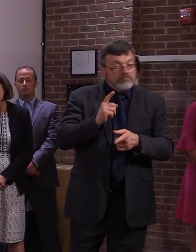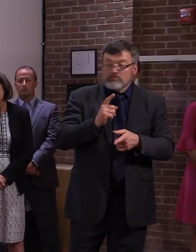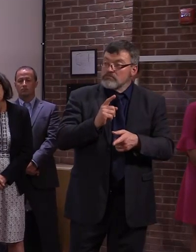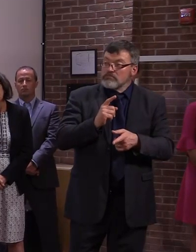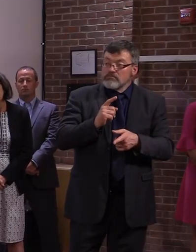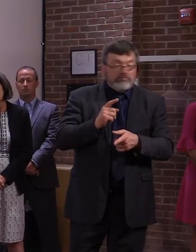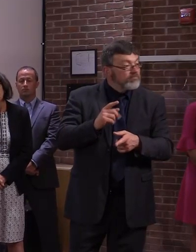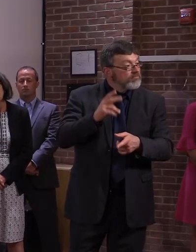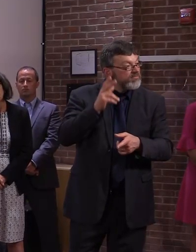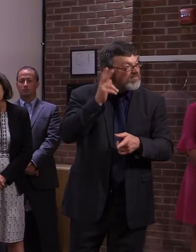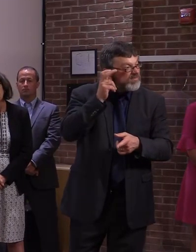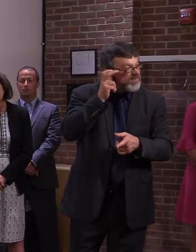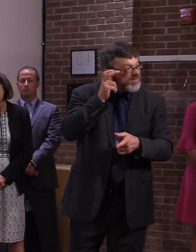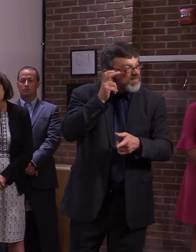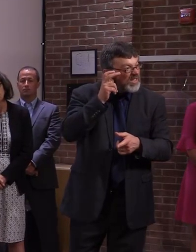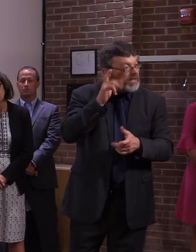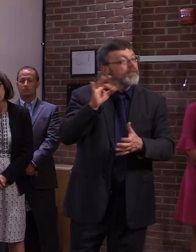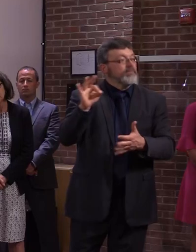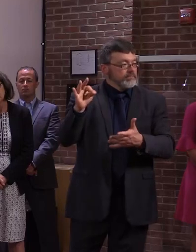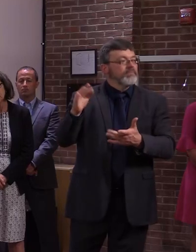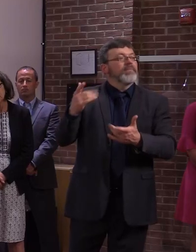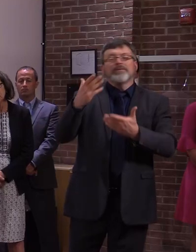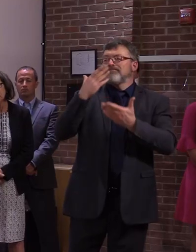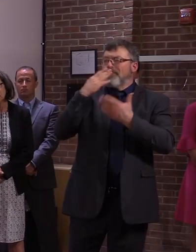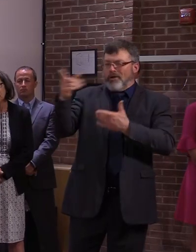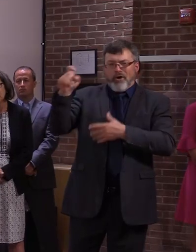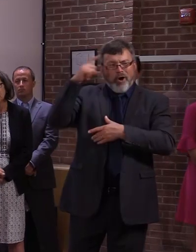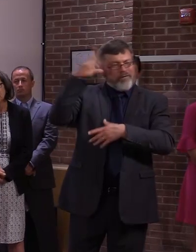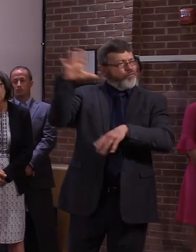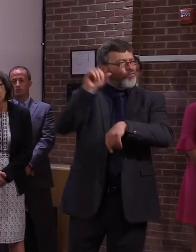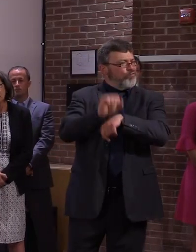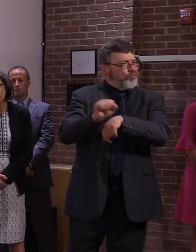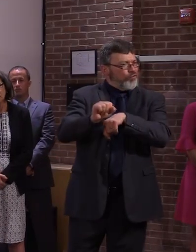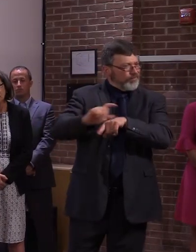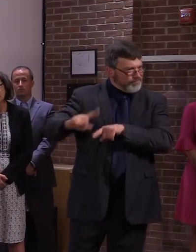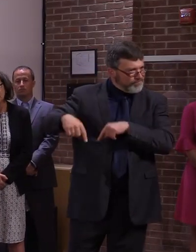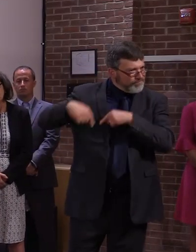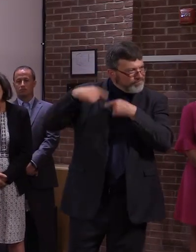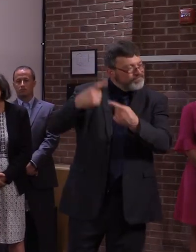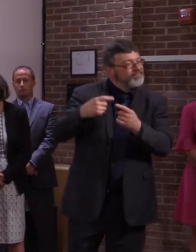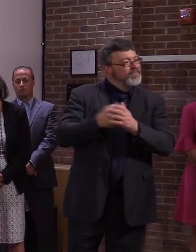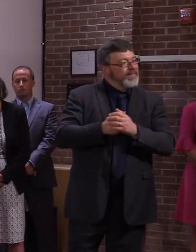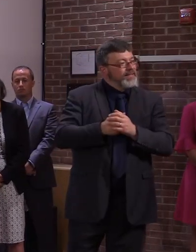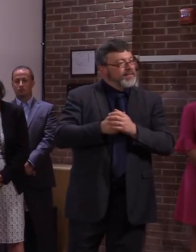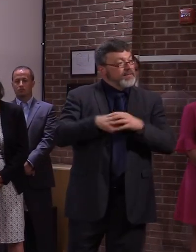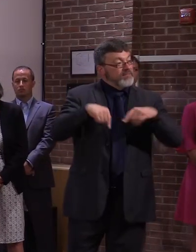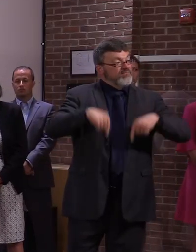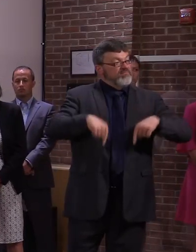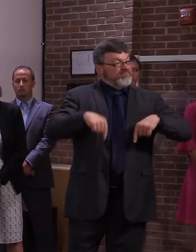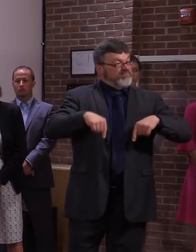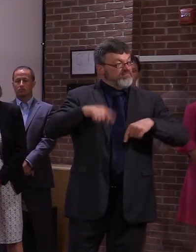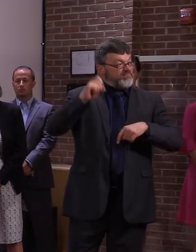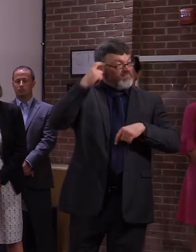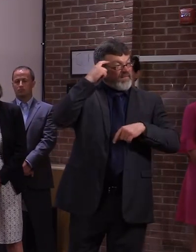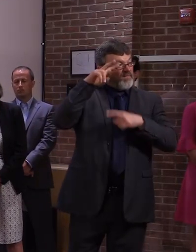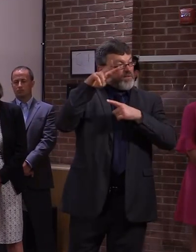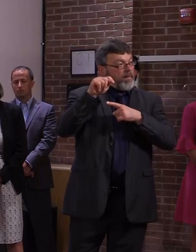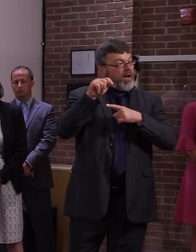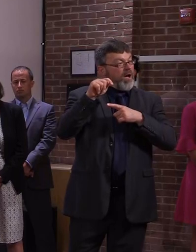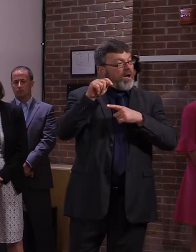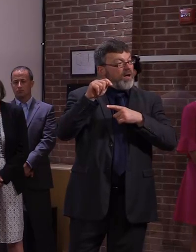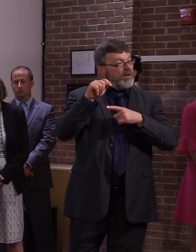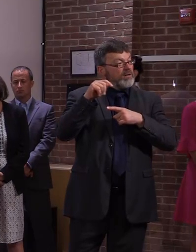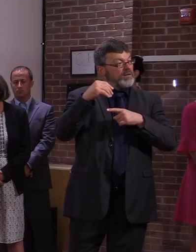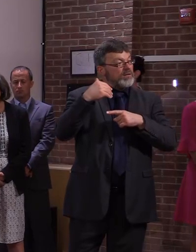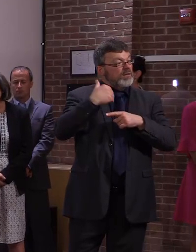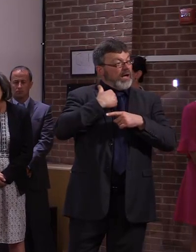said. Thank you for your work and your team. Vermont has 90 miles of border with Canada with 15